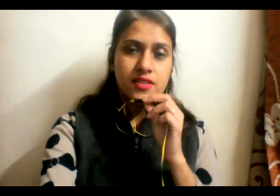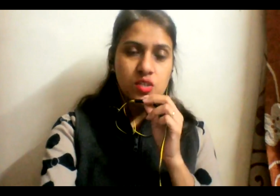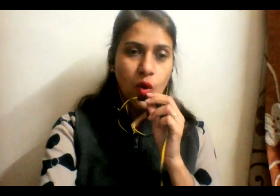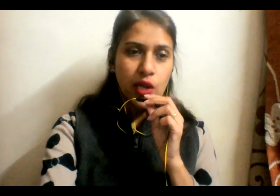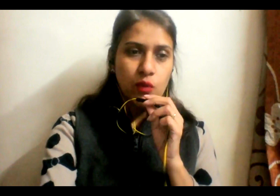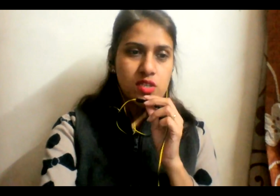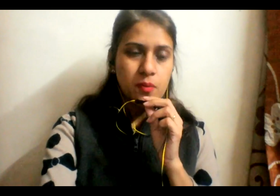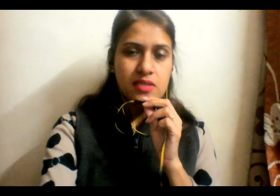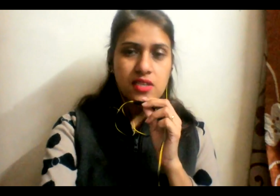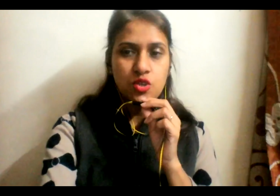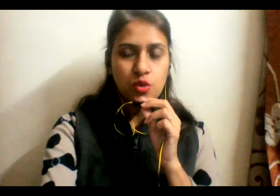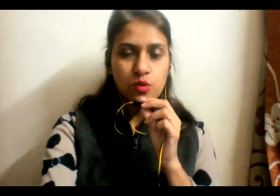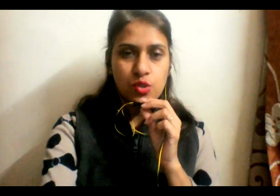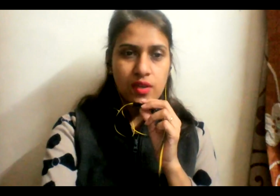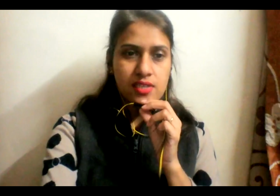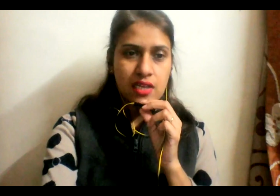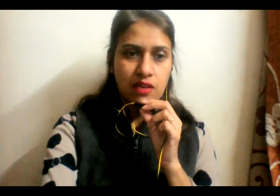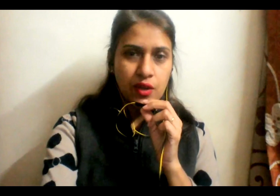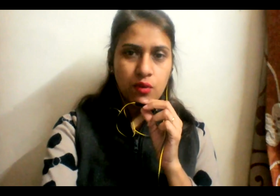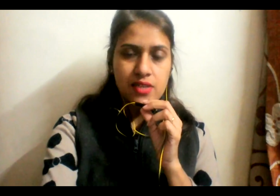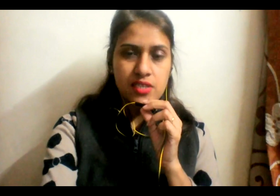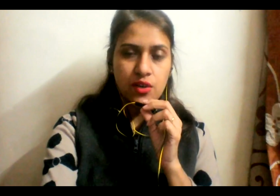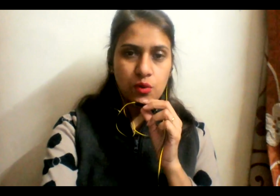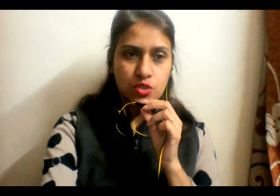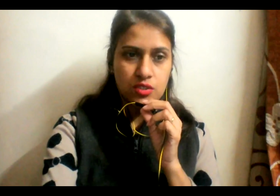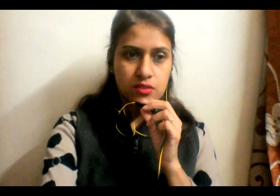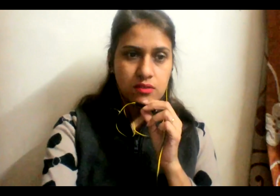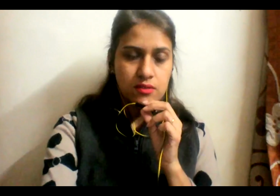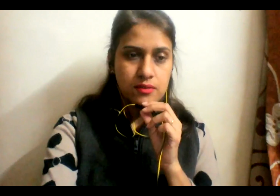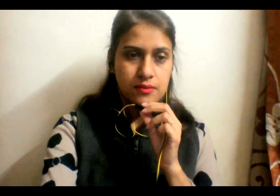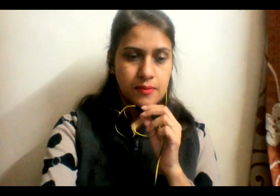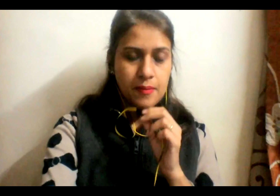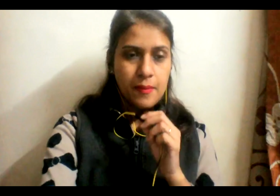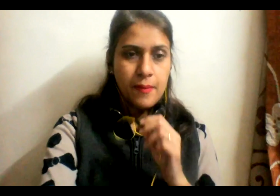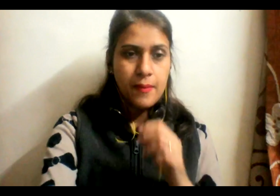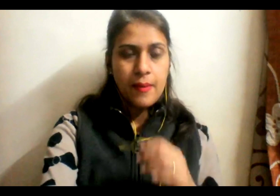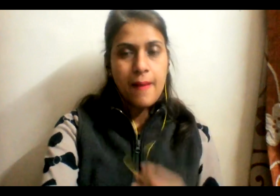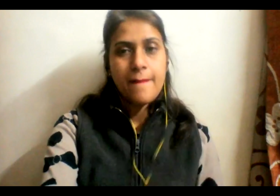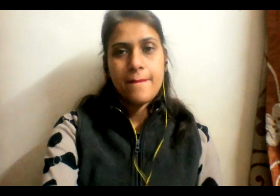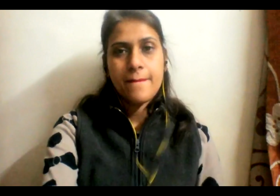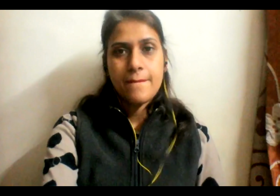There is a small request. Please introduce yourself when you are asking a question.